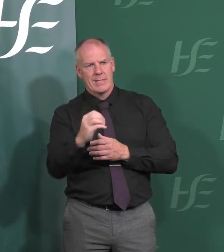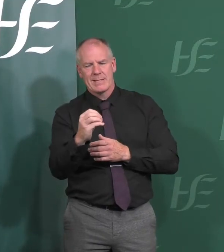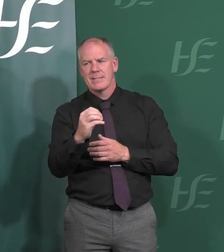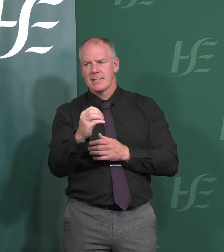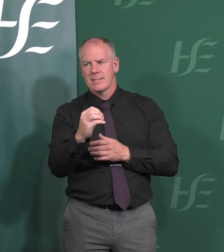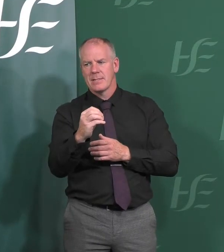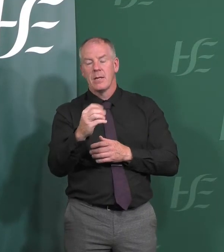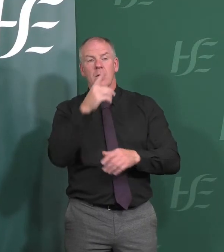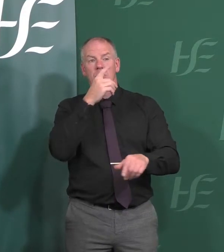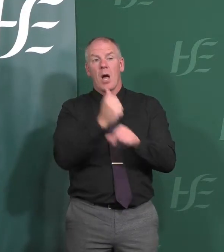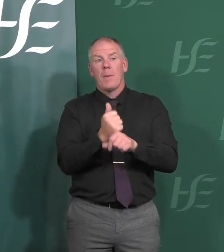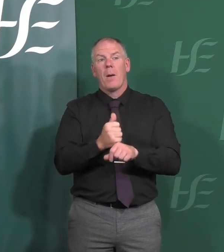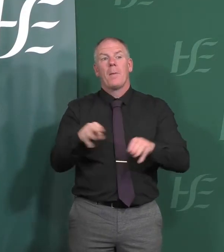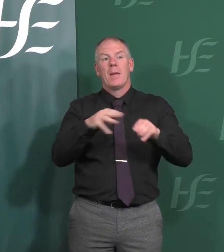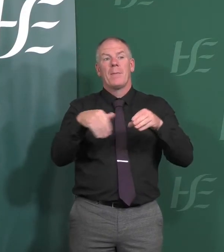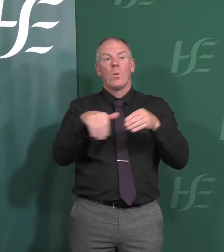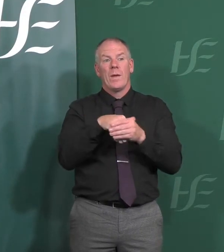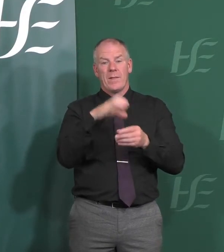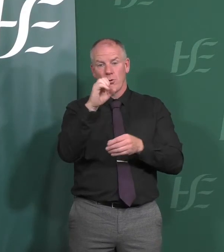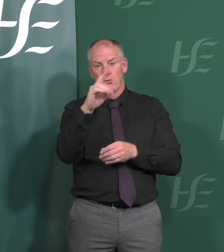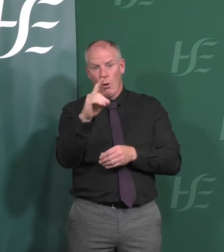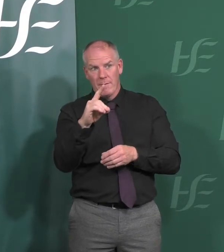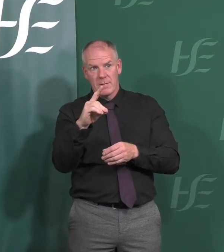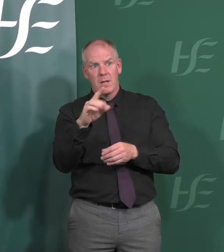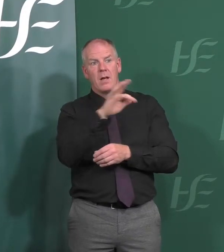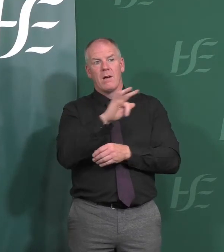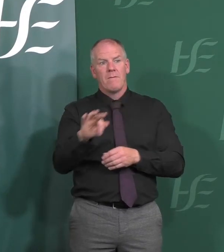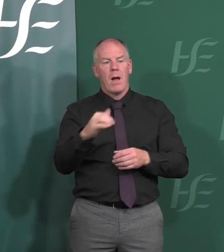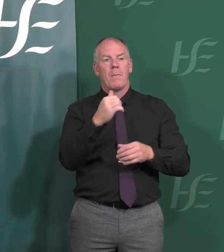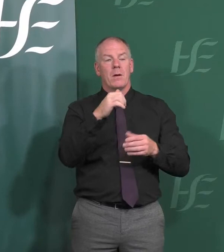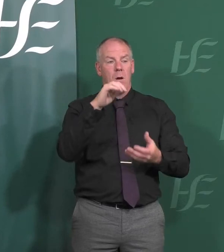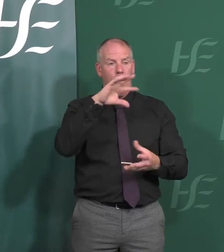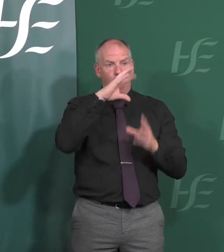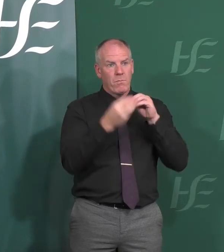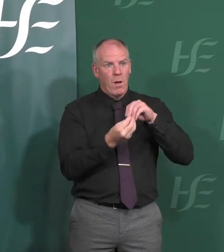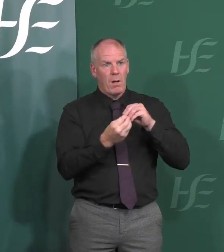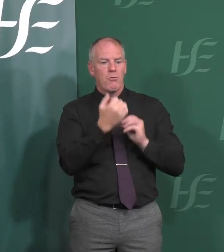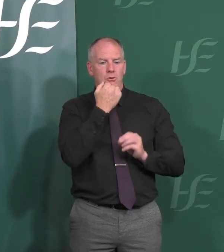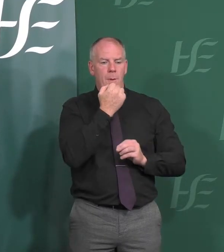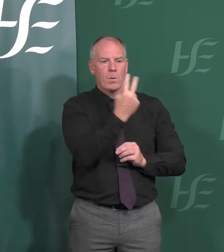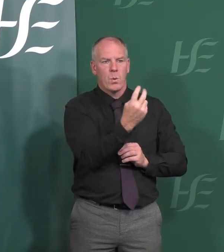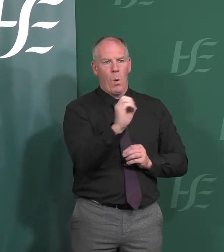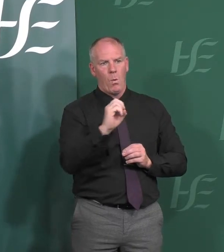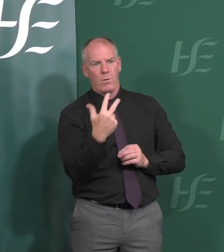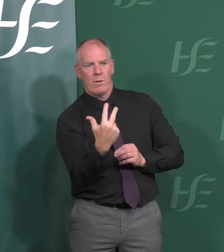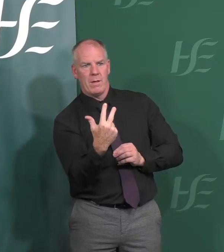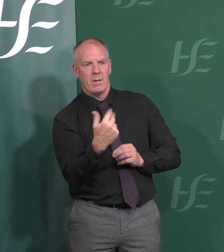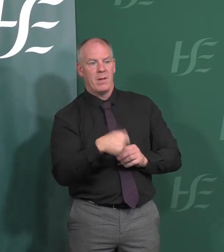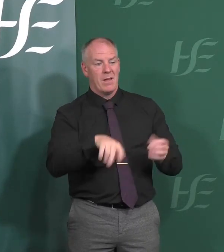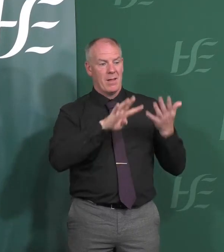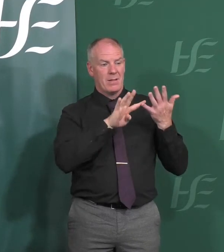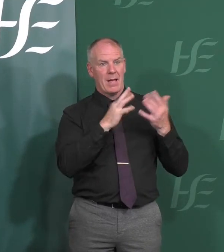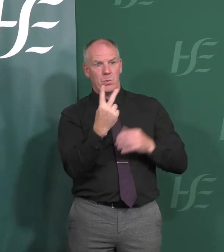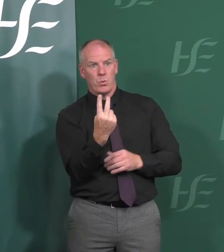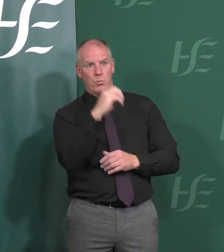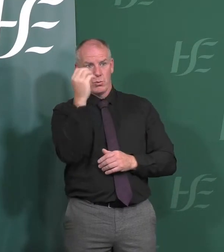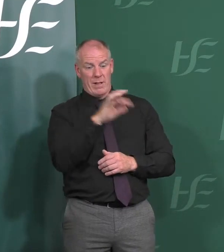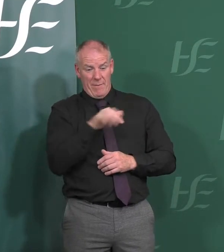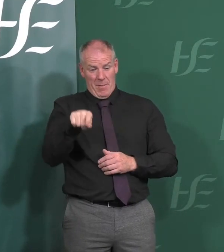to COVID cases in hospital of the total number of 203 when we did this analysis. 92% of the